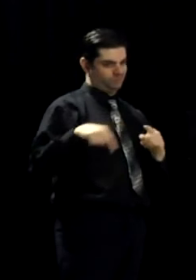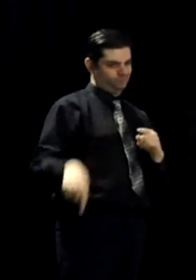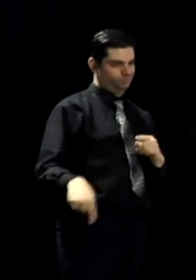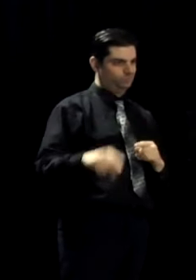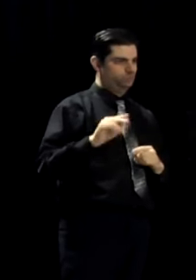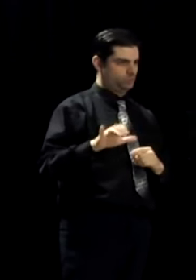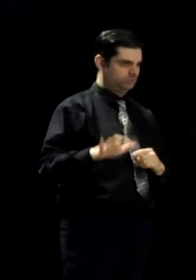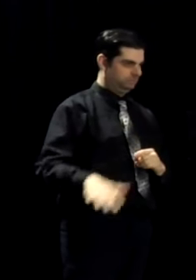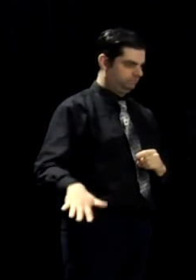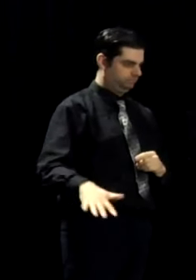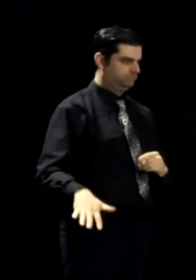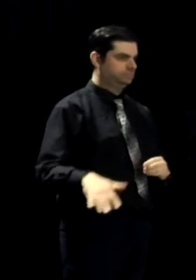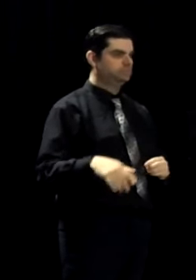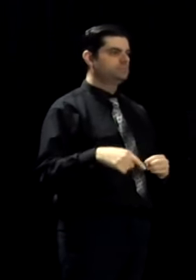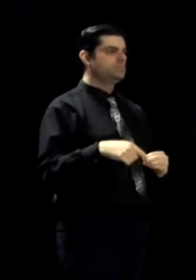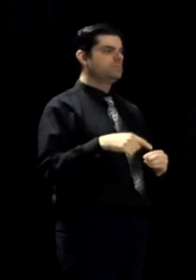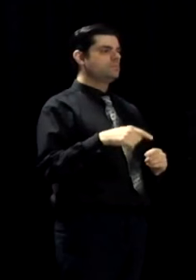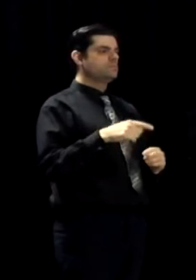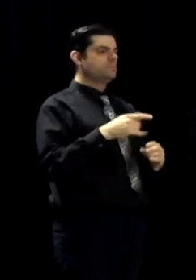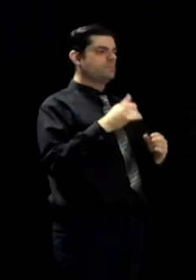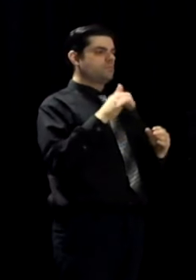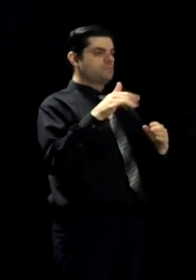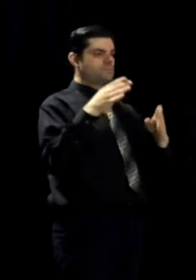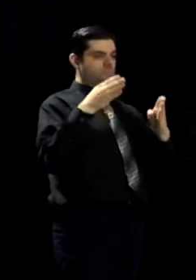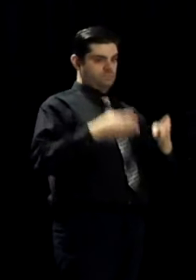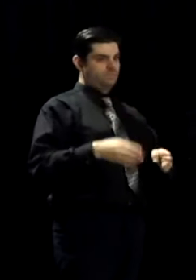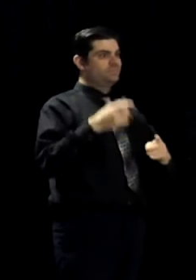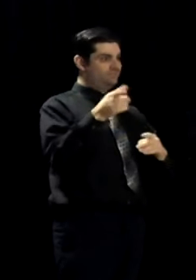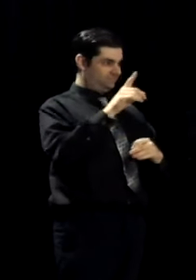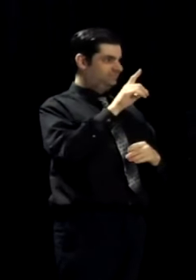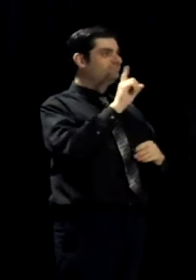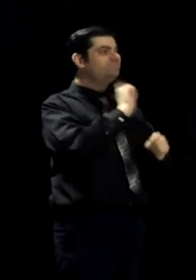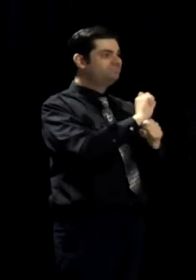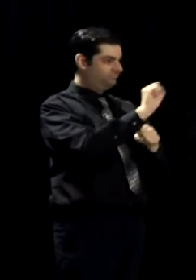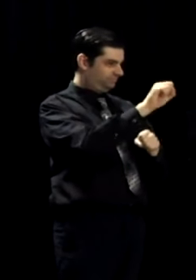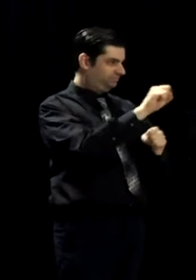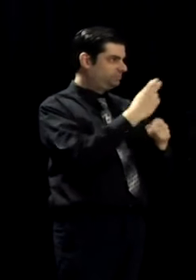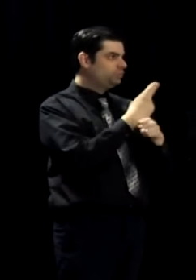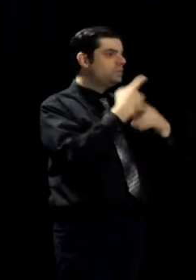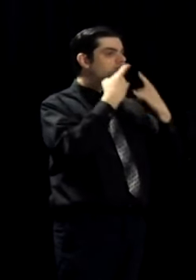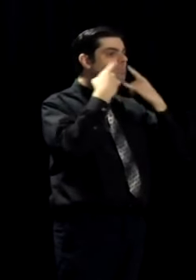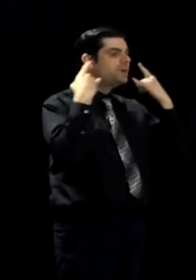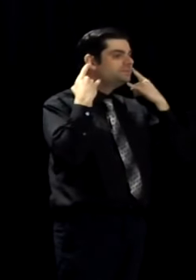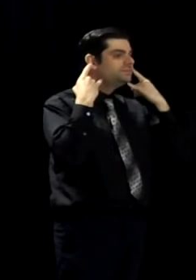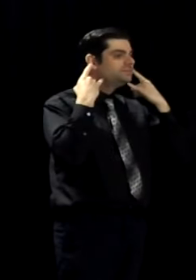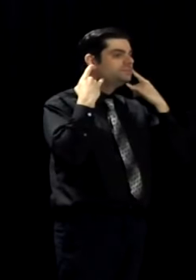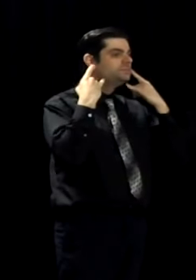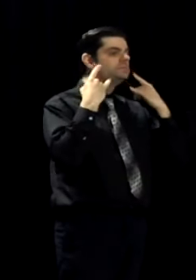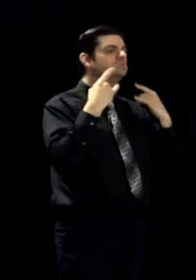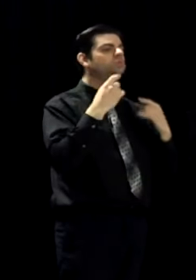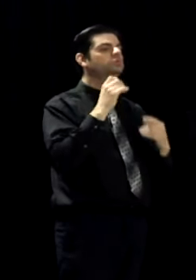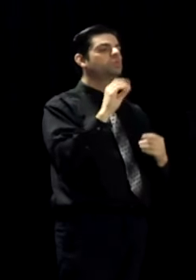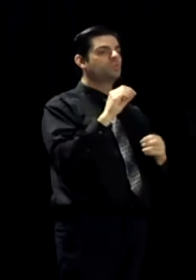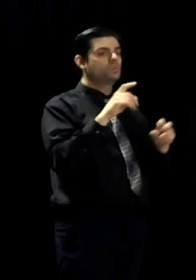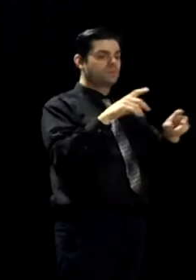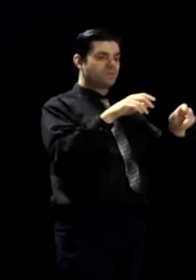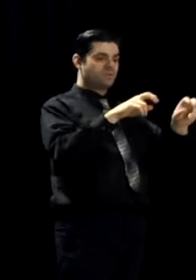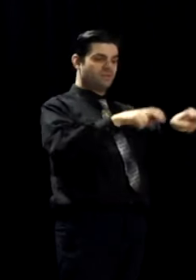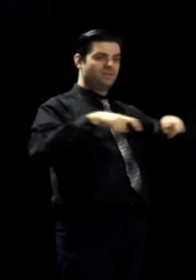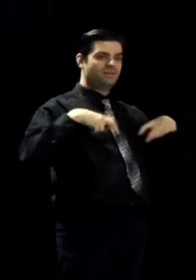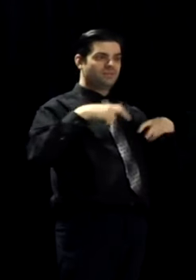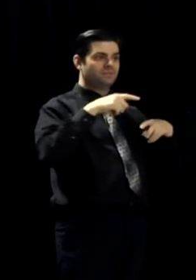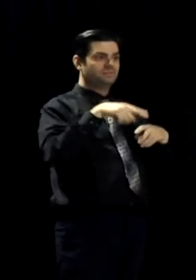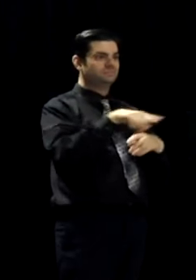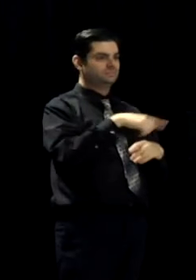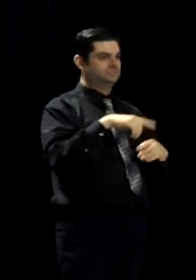This individual was wearing a mask. All passengers on this bus are being advised to self-quarantine